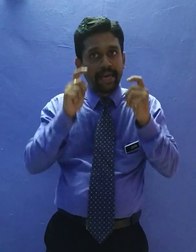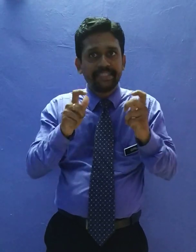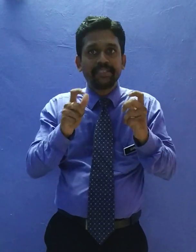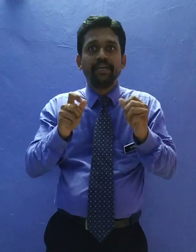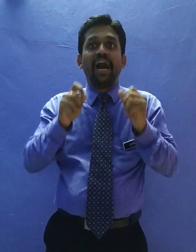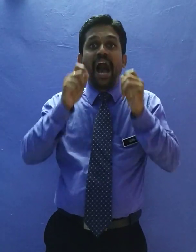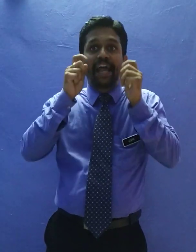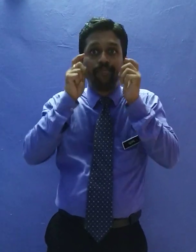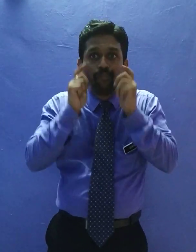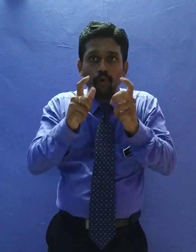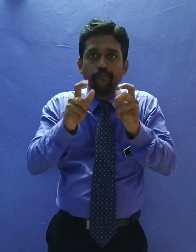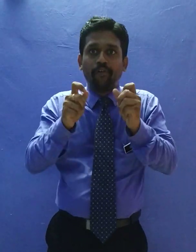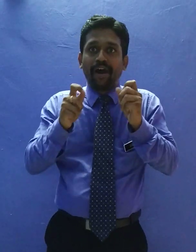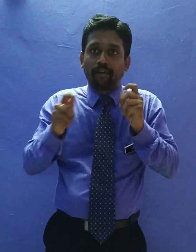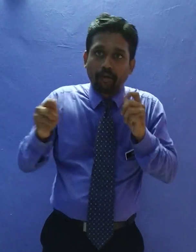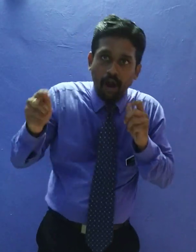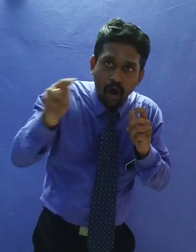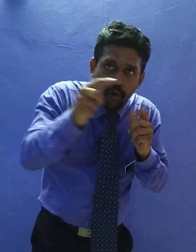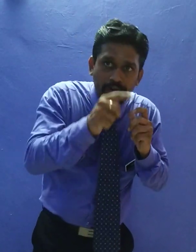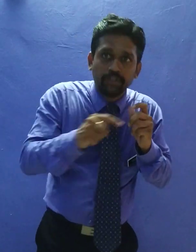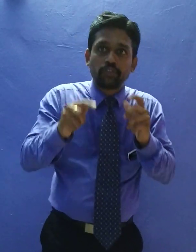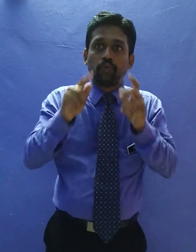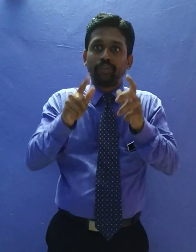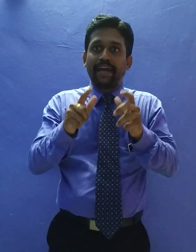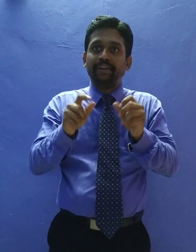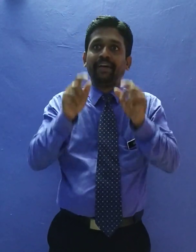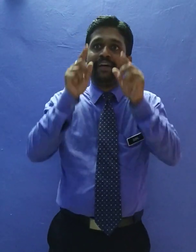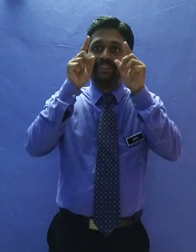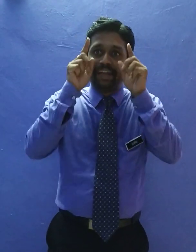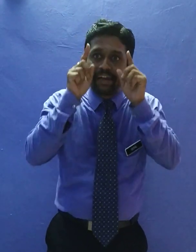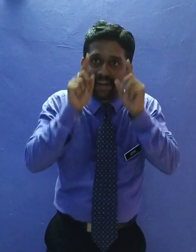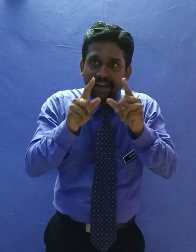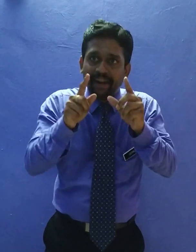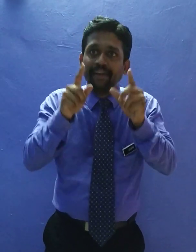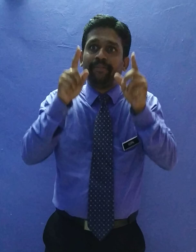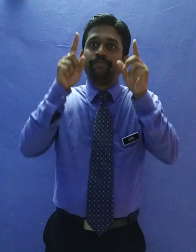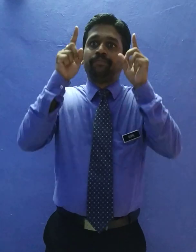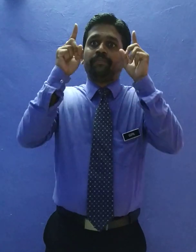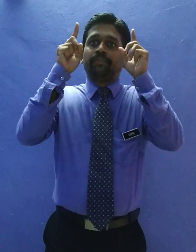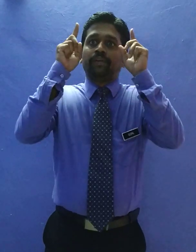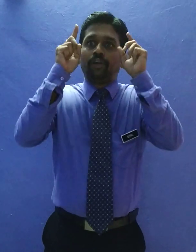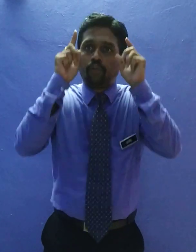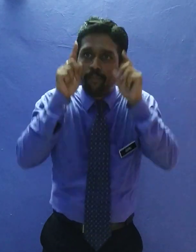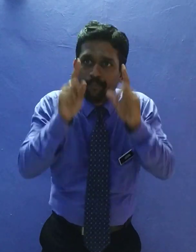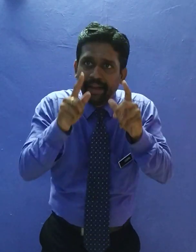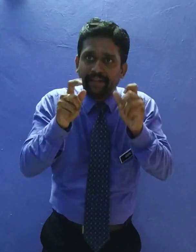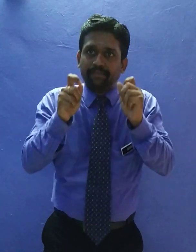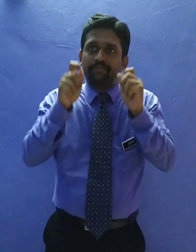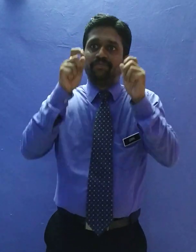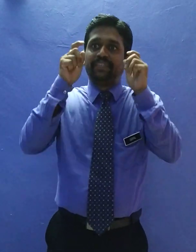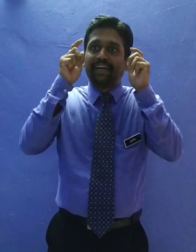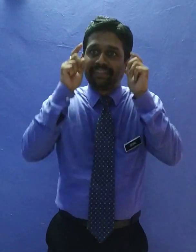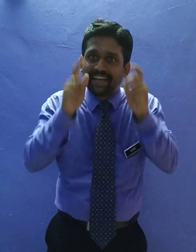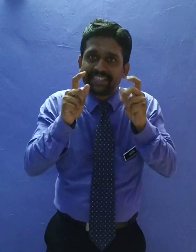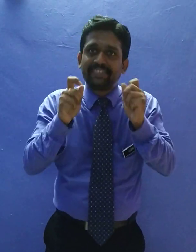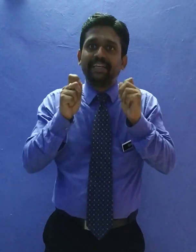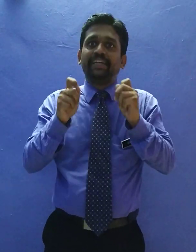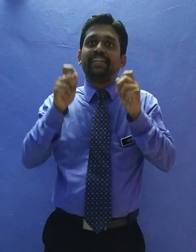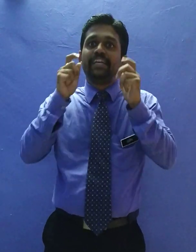as I move around so that they can complete their task in